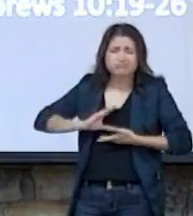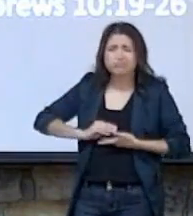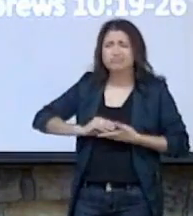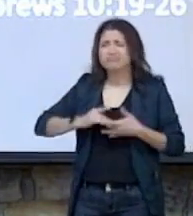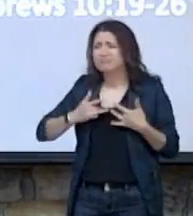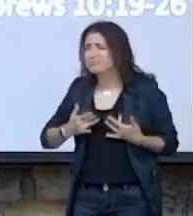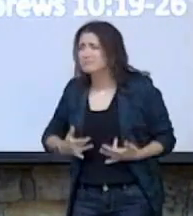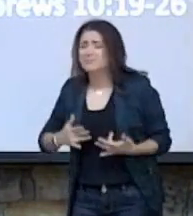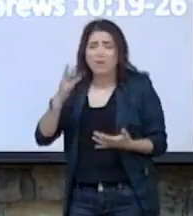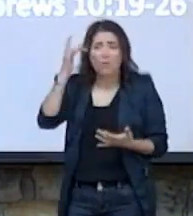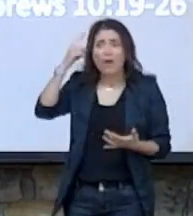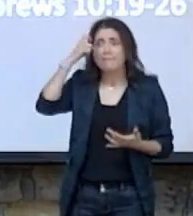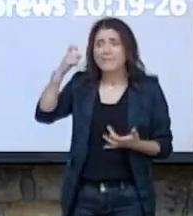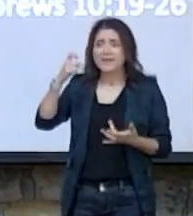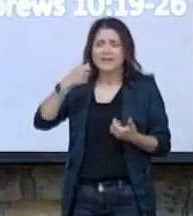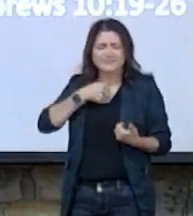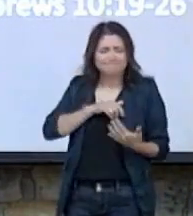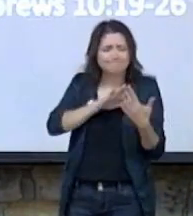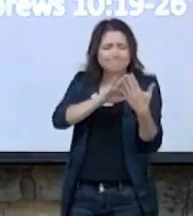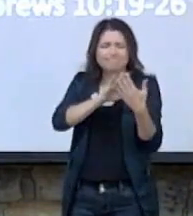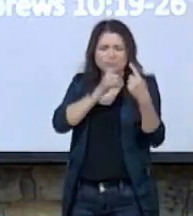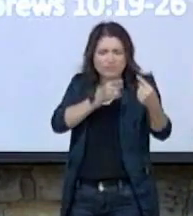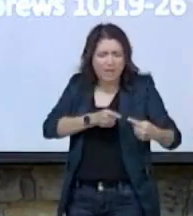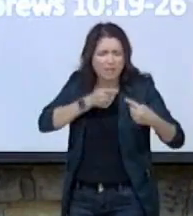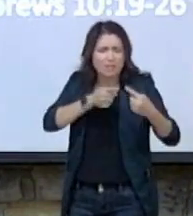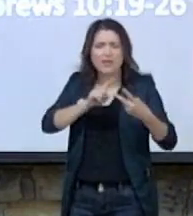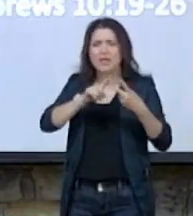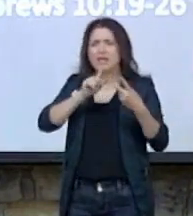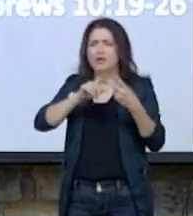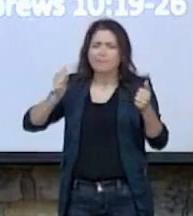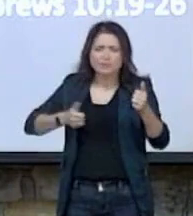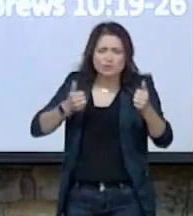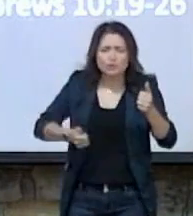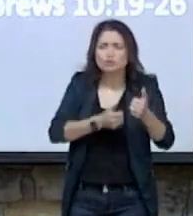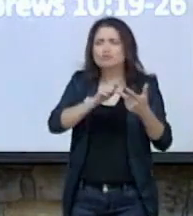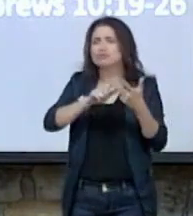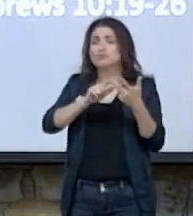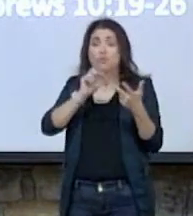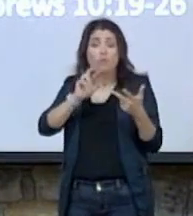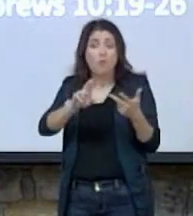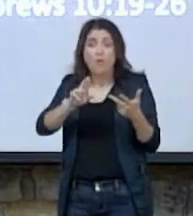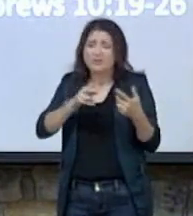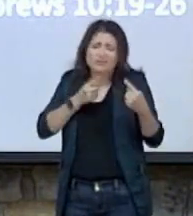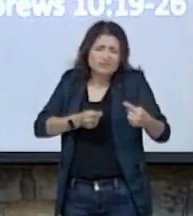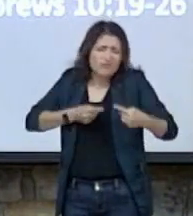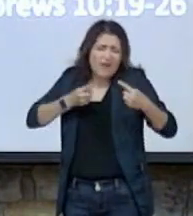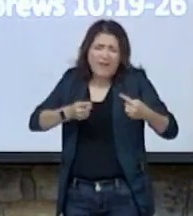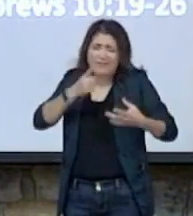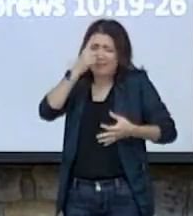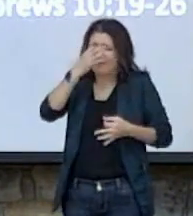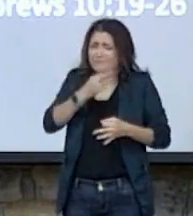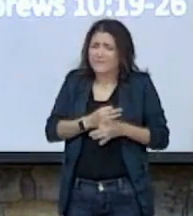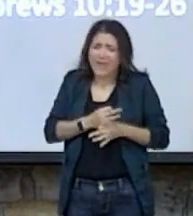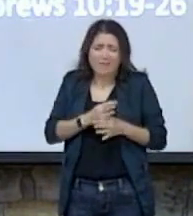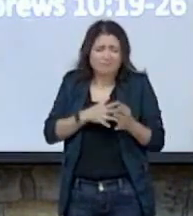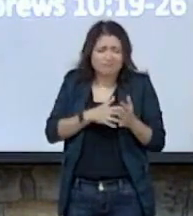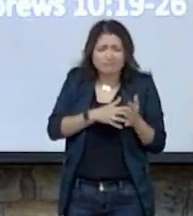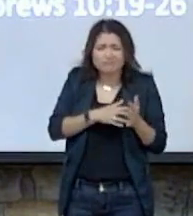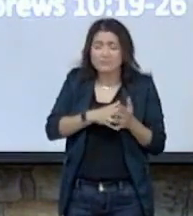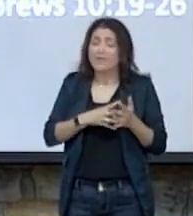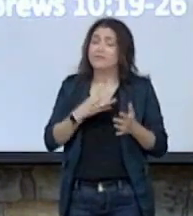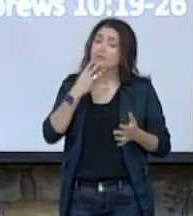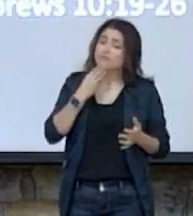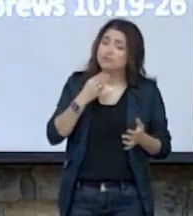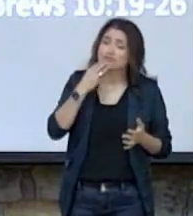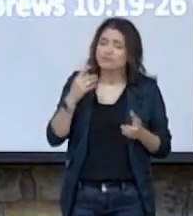discouraged because they were facing difficulties or persecutions, or they were just struggling in their faith, and they were Jews